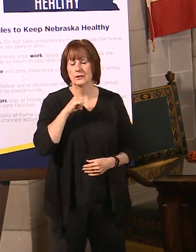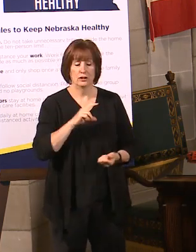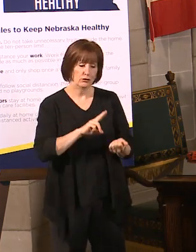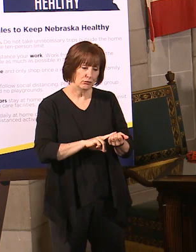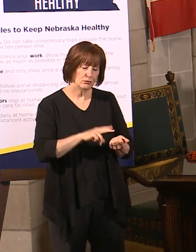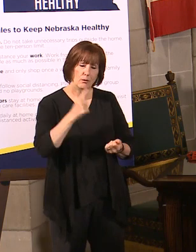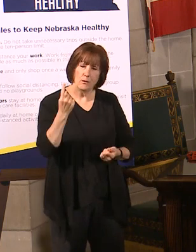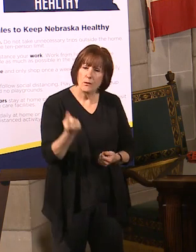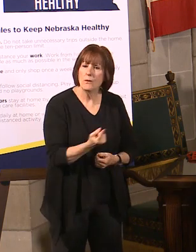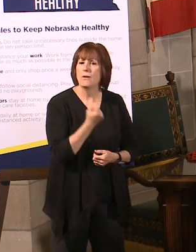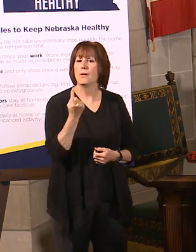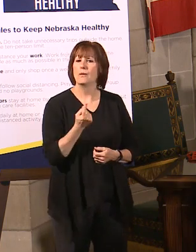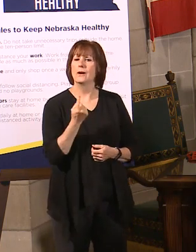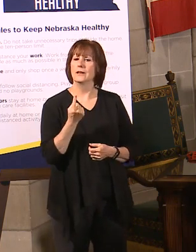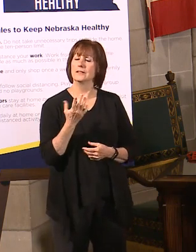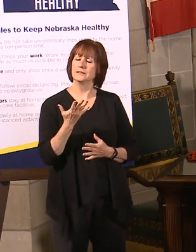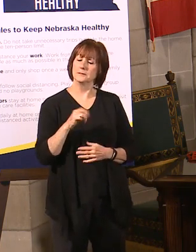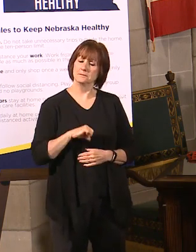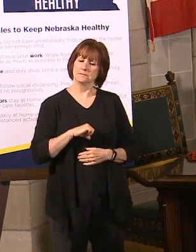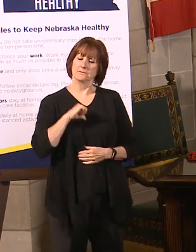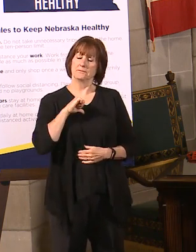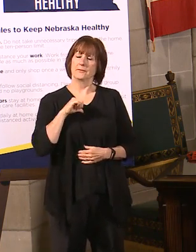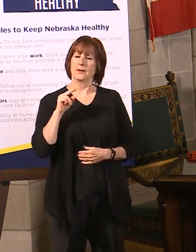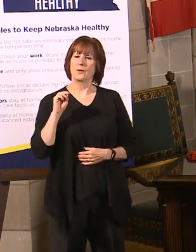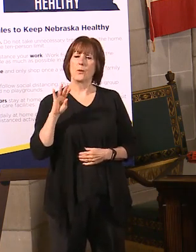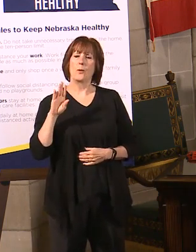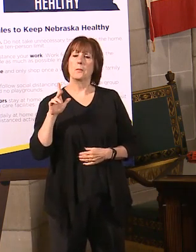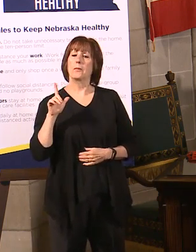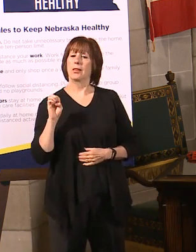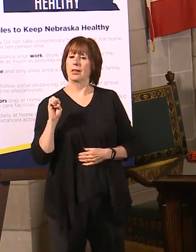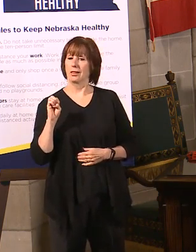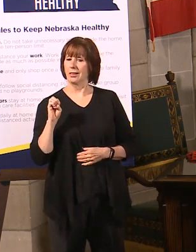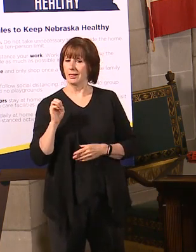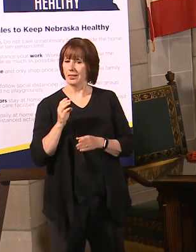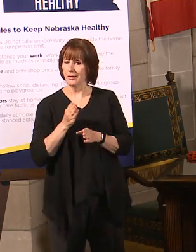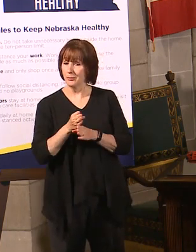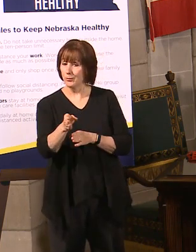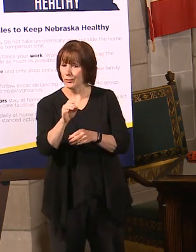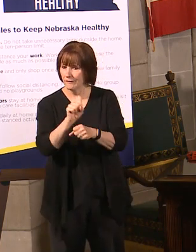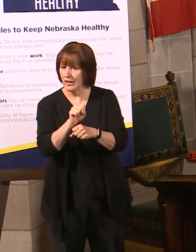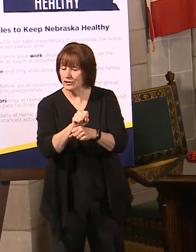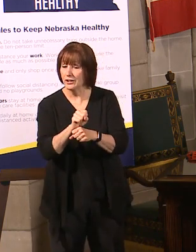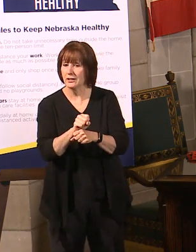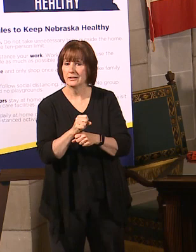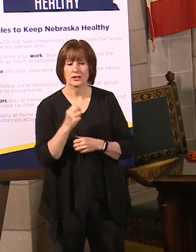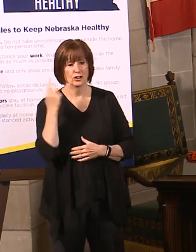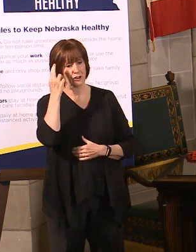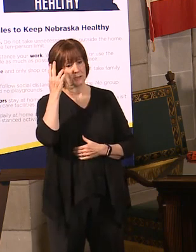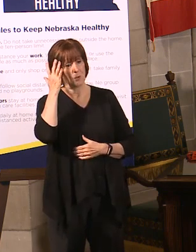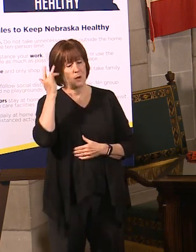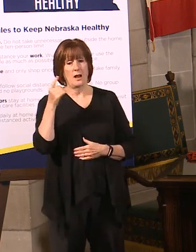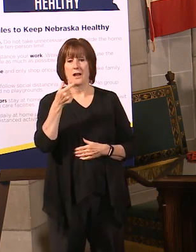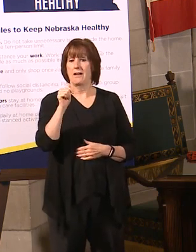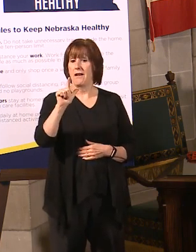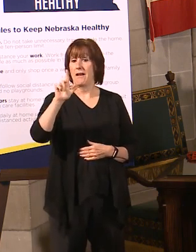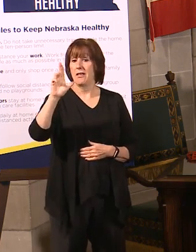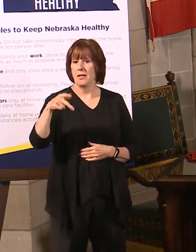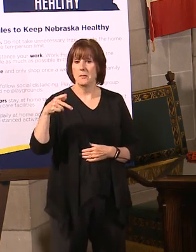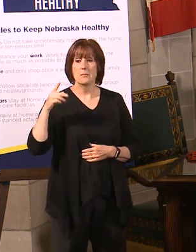has always been a very noble profession. There's a reason that the Gallup polls